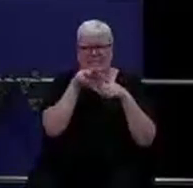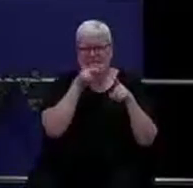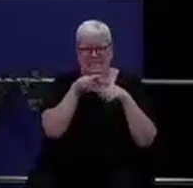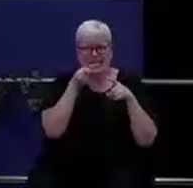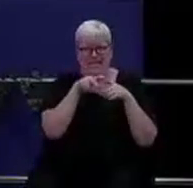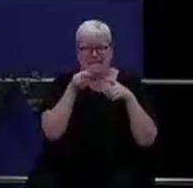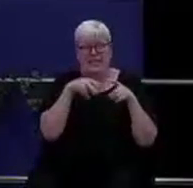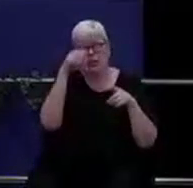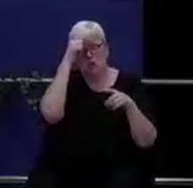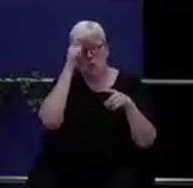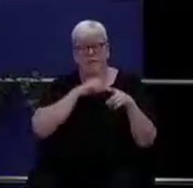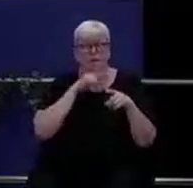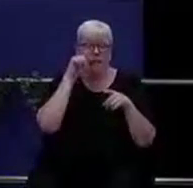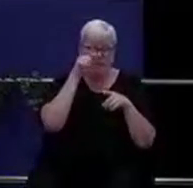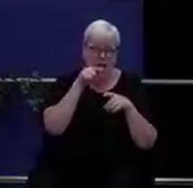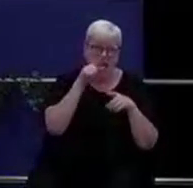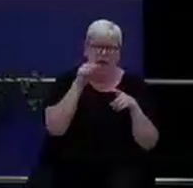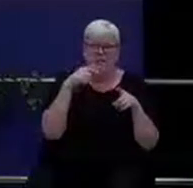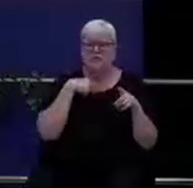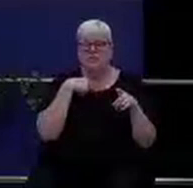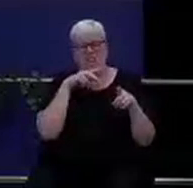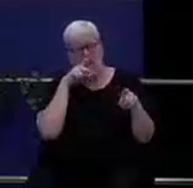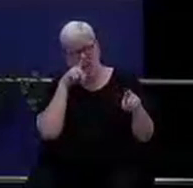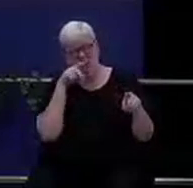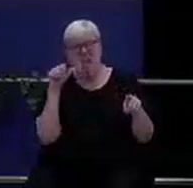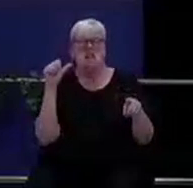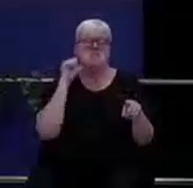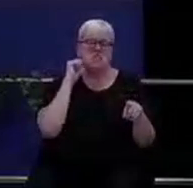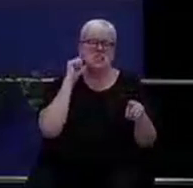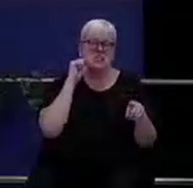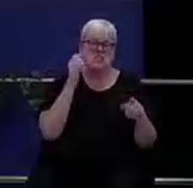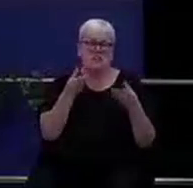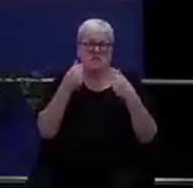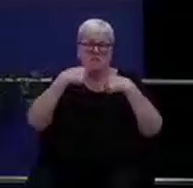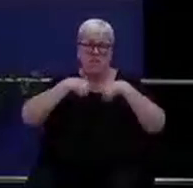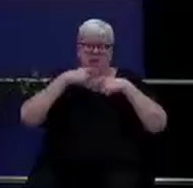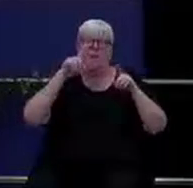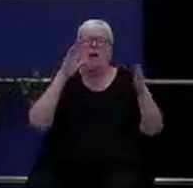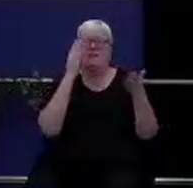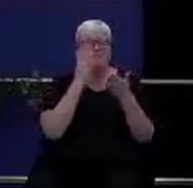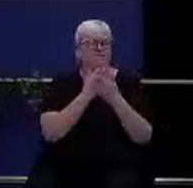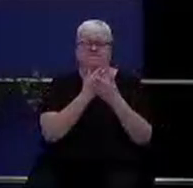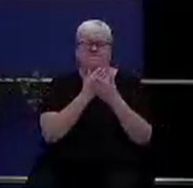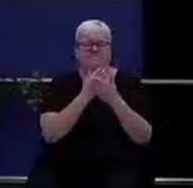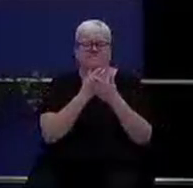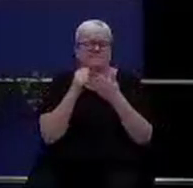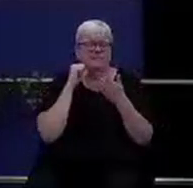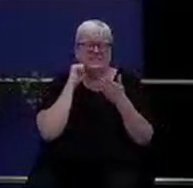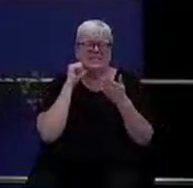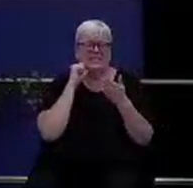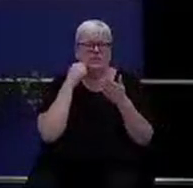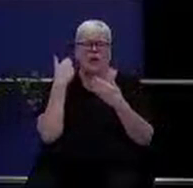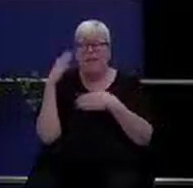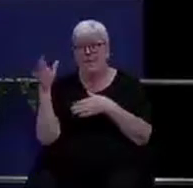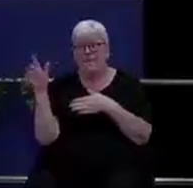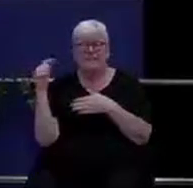tease dogs. That was just for fun. It wasn't like, oh, you're going to eat some meat that I would otherwise have. And also the meat, the place where I left the